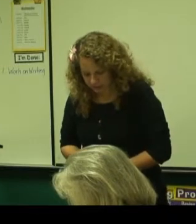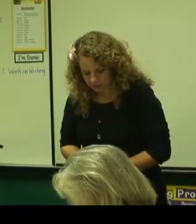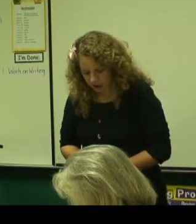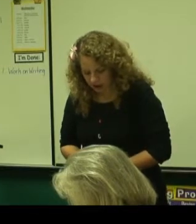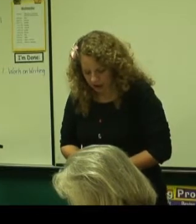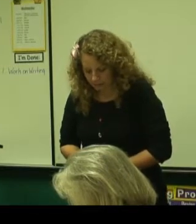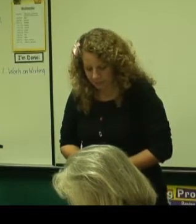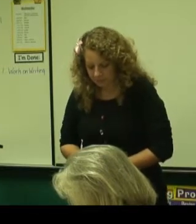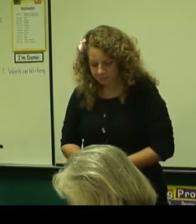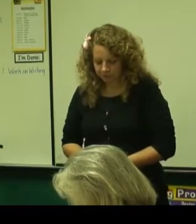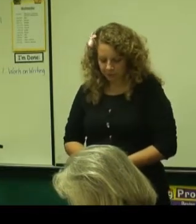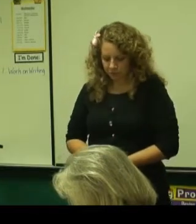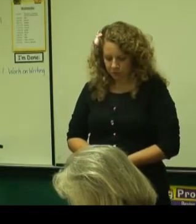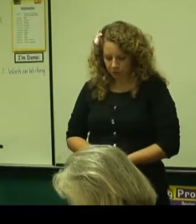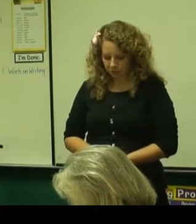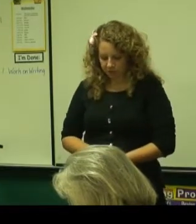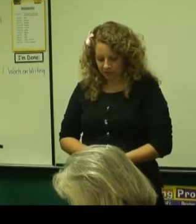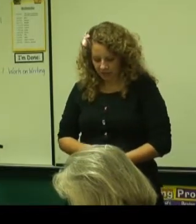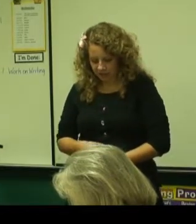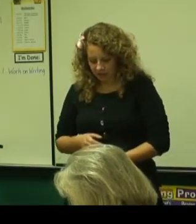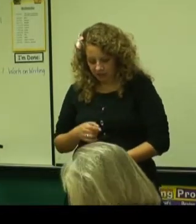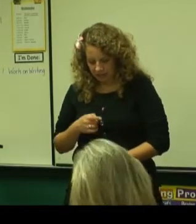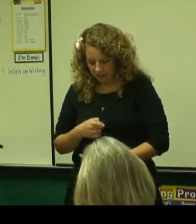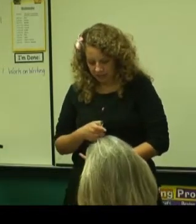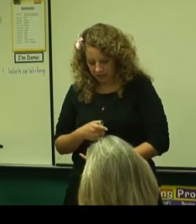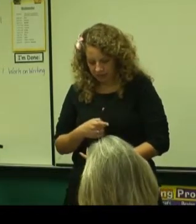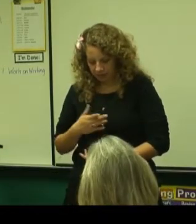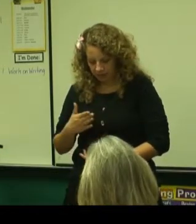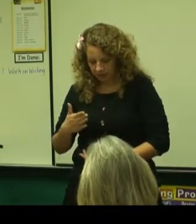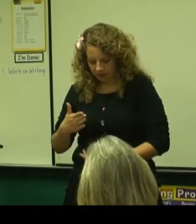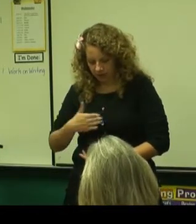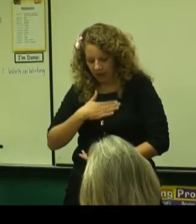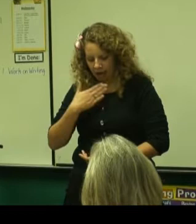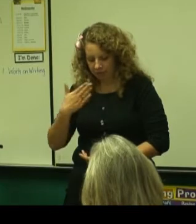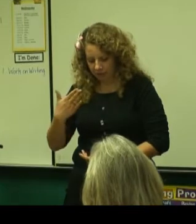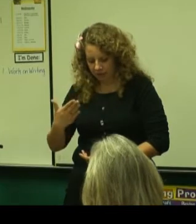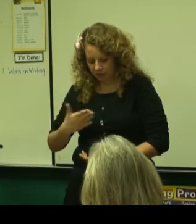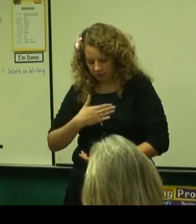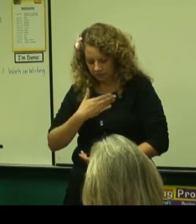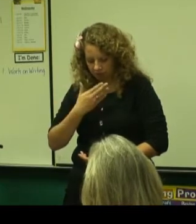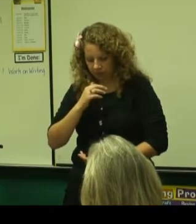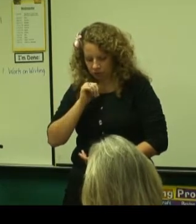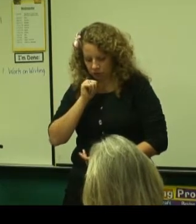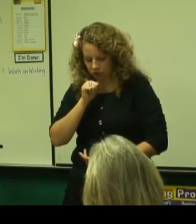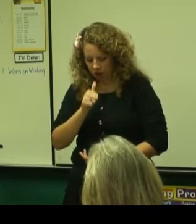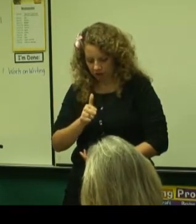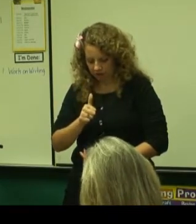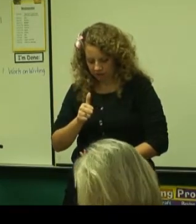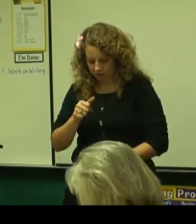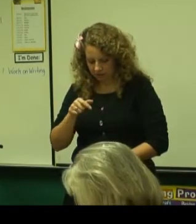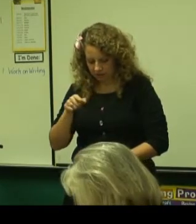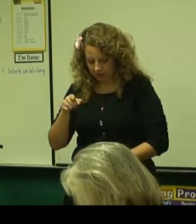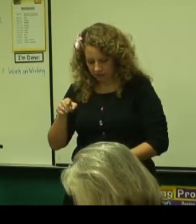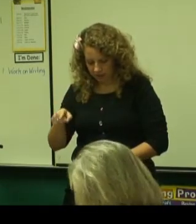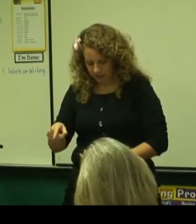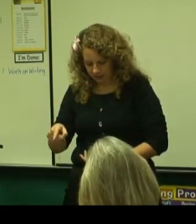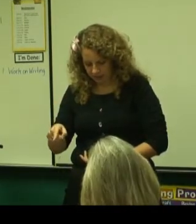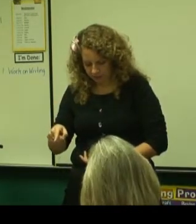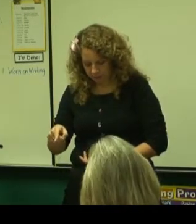he's not happy. So we're saying he happy, not he.